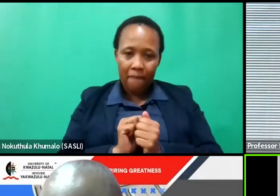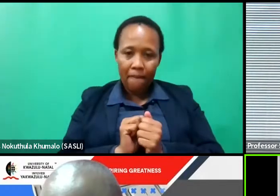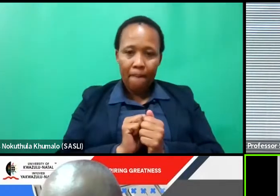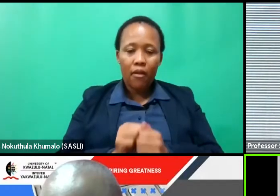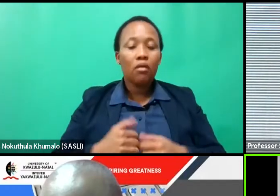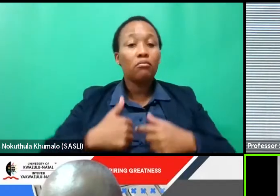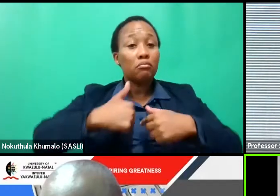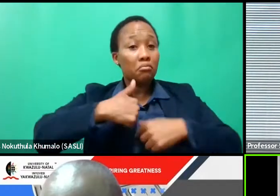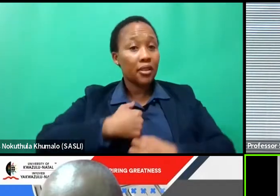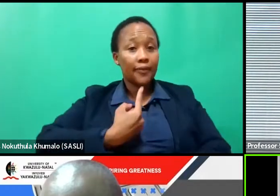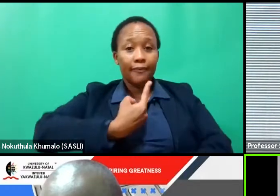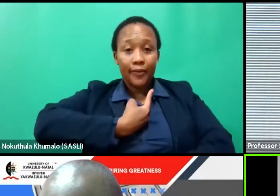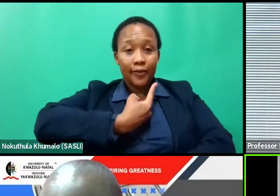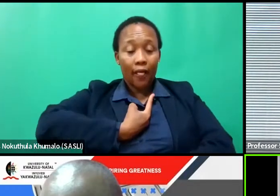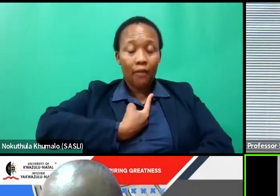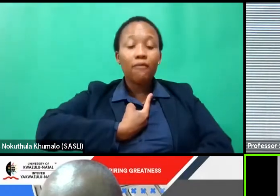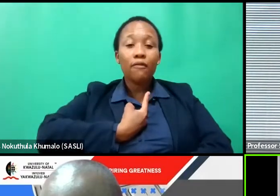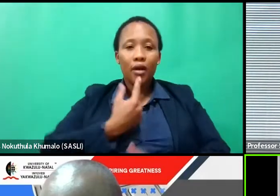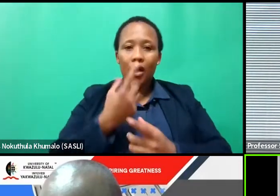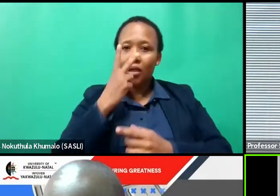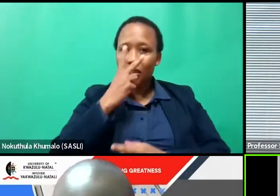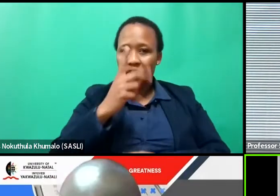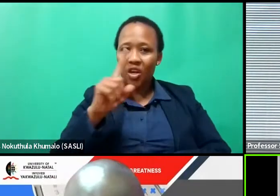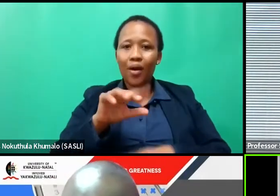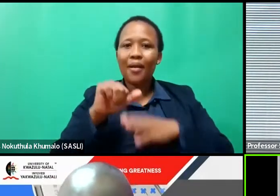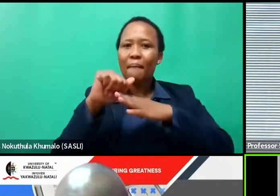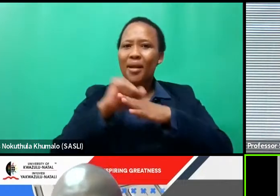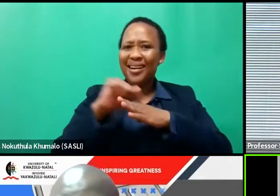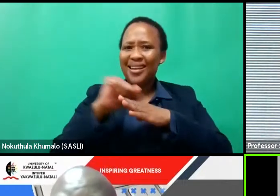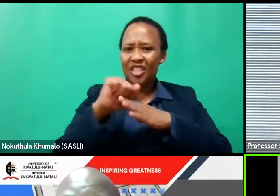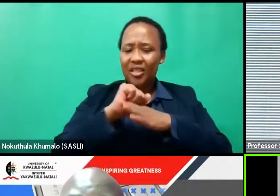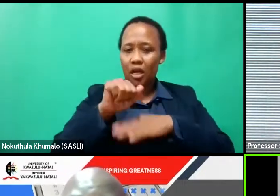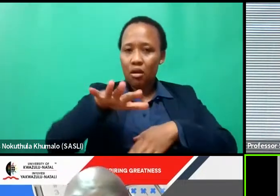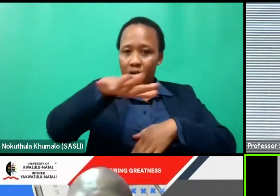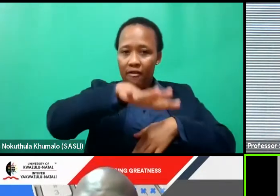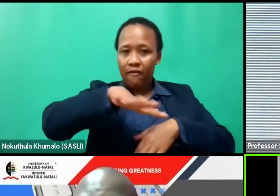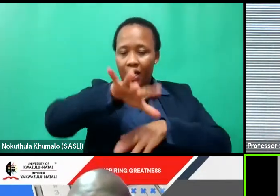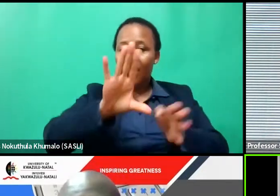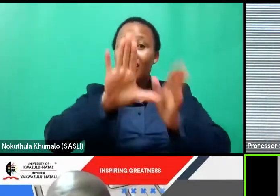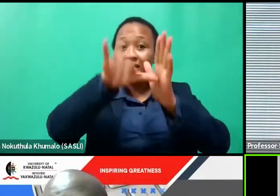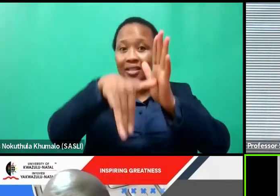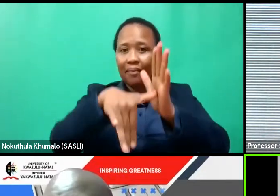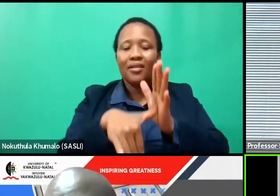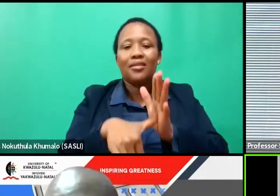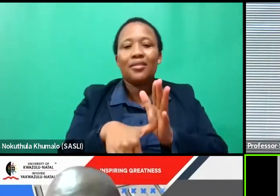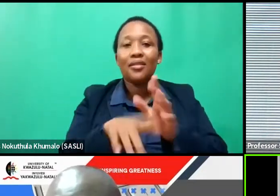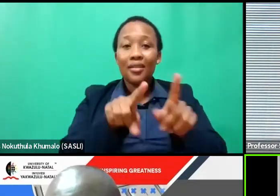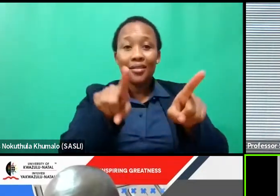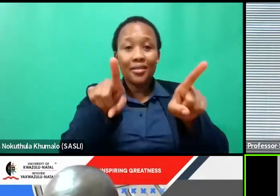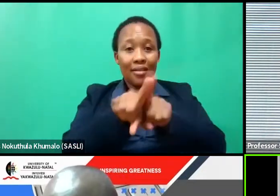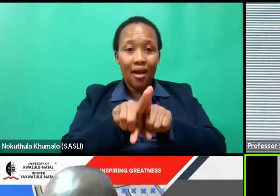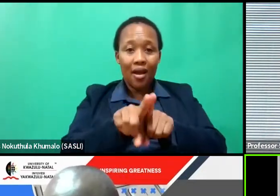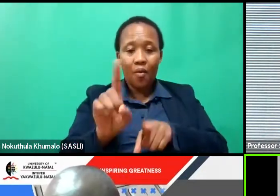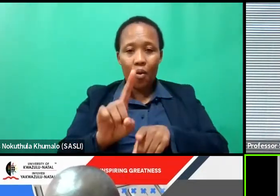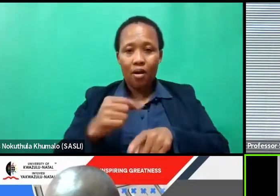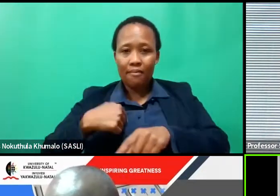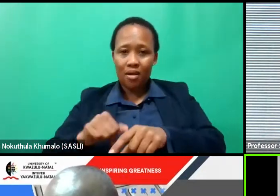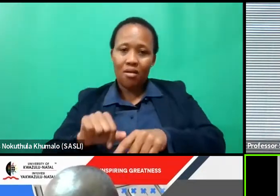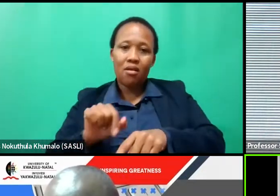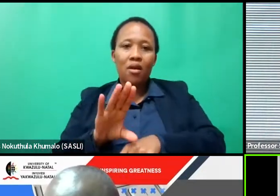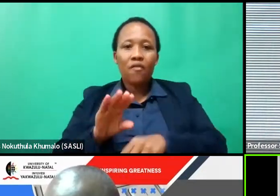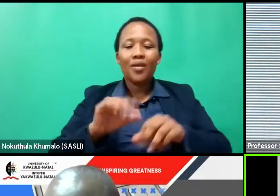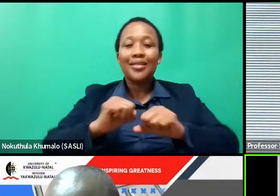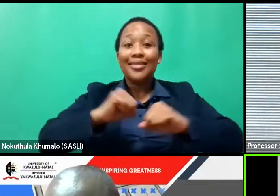myself as a practitioner in the field of disability, but also a scholar in the space of disability and higher